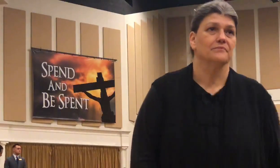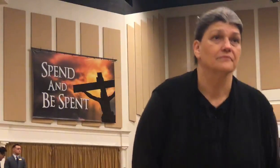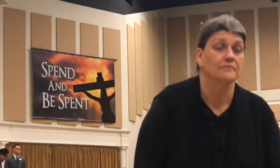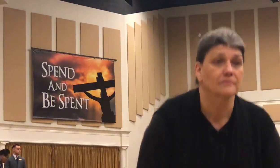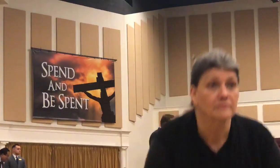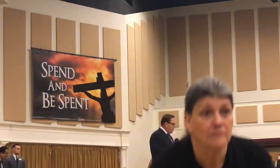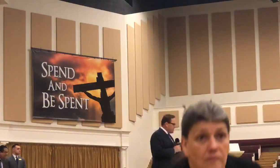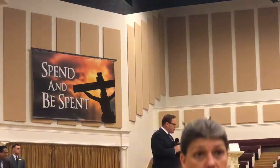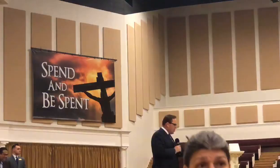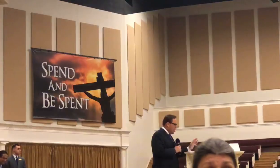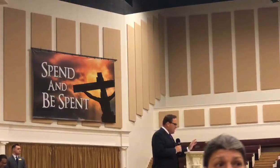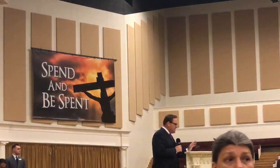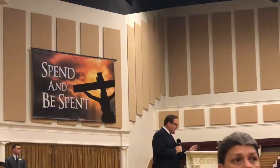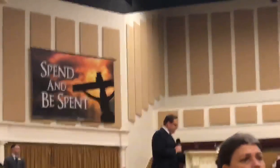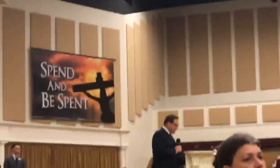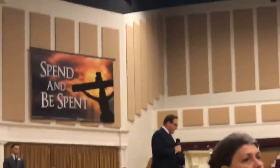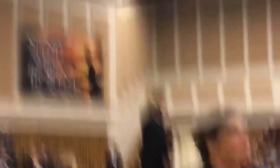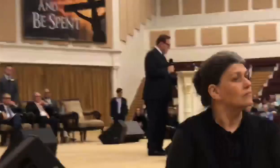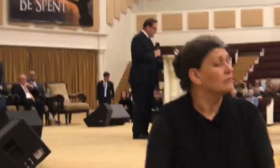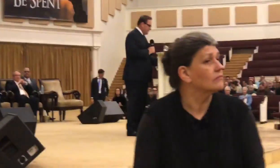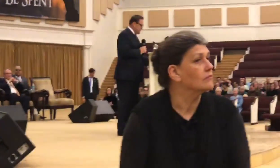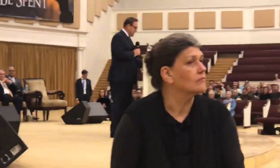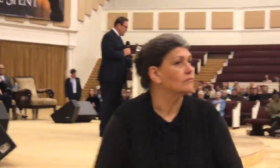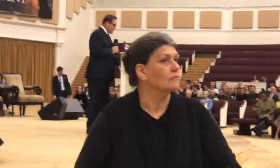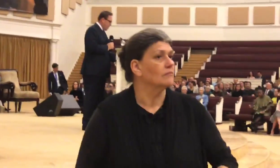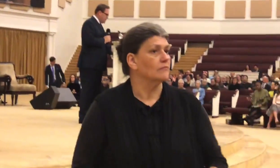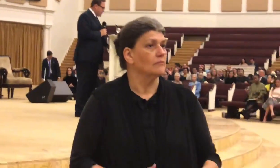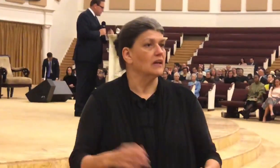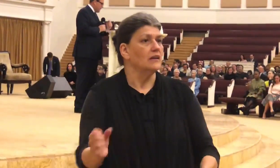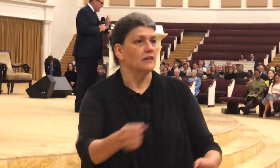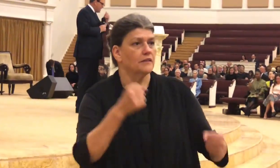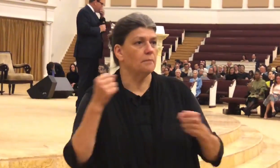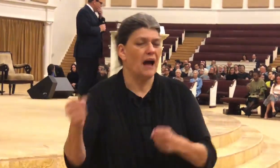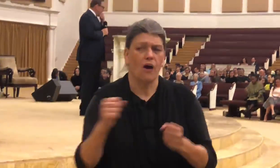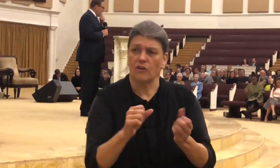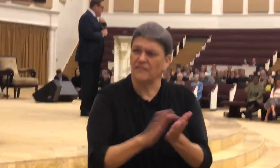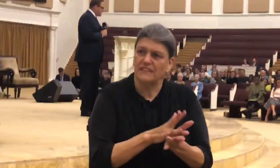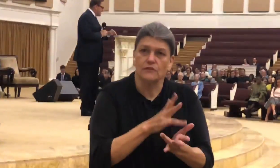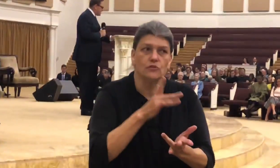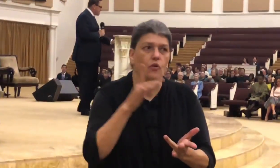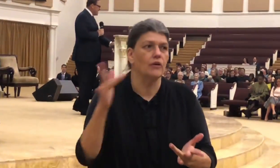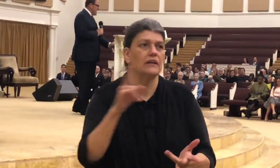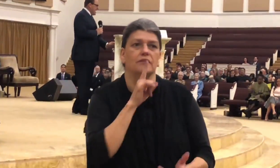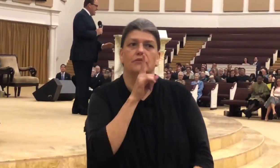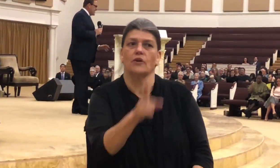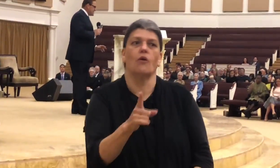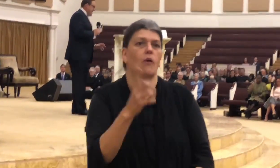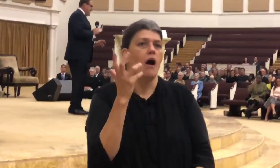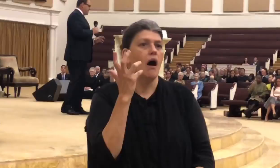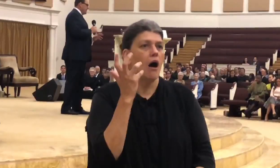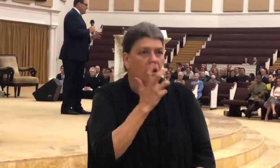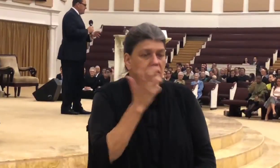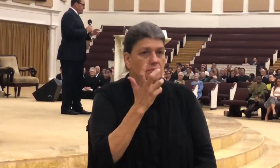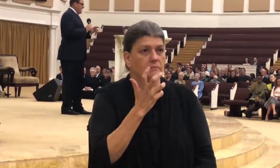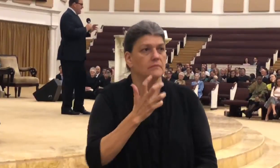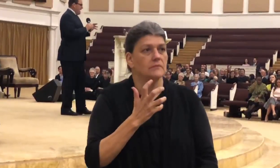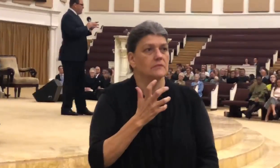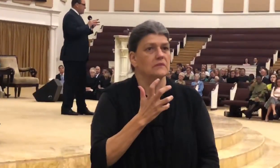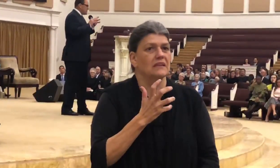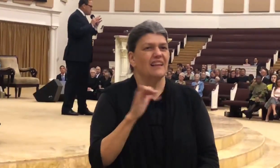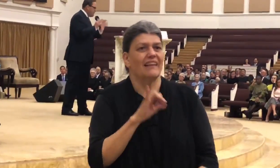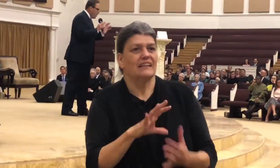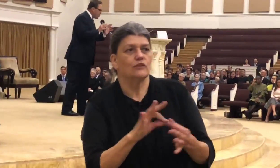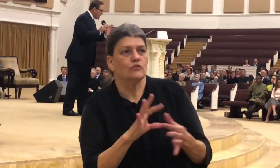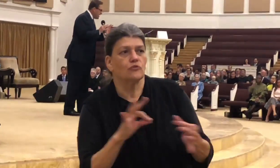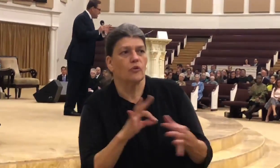The power of his glory so devastated his enemies that the psalmist described it in our text. He said, it is like